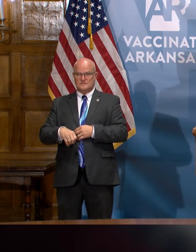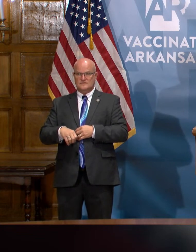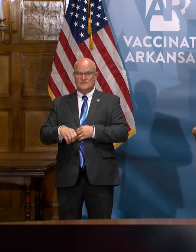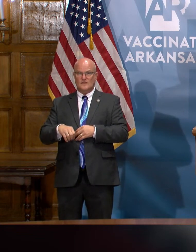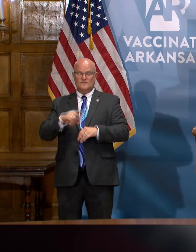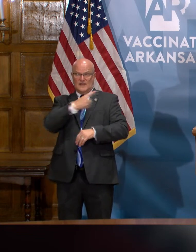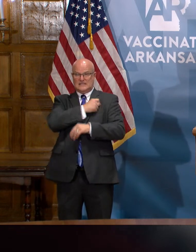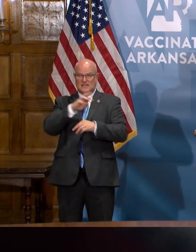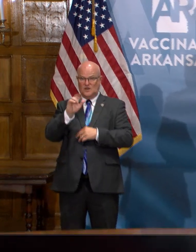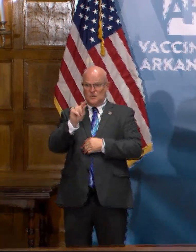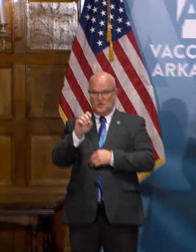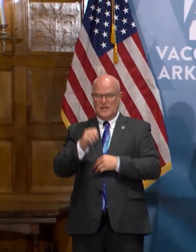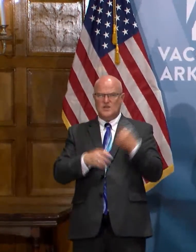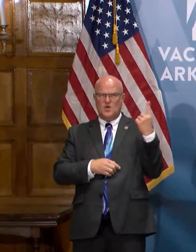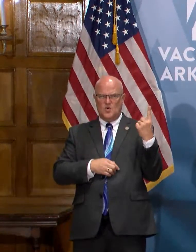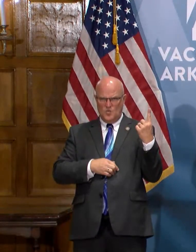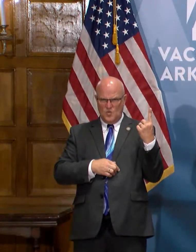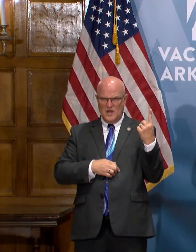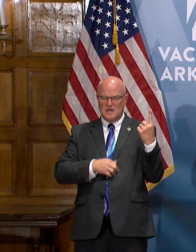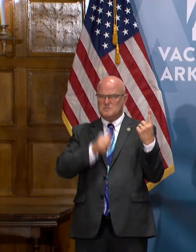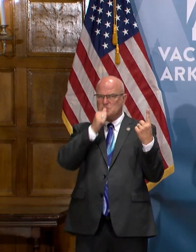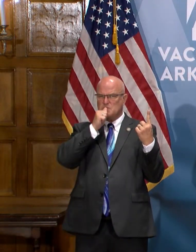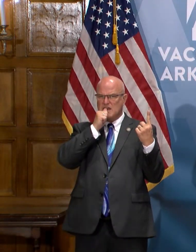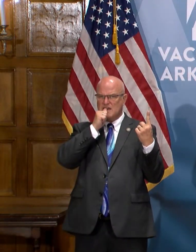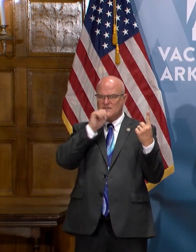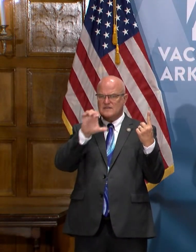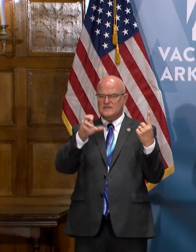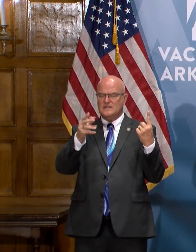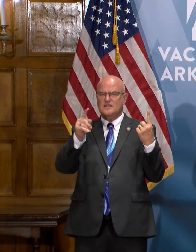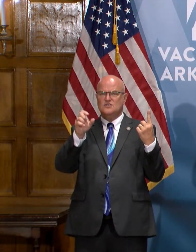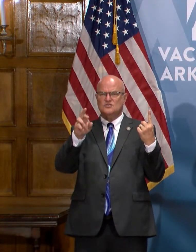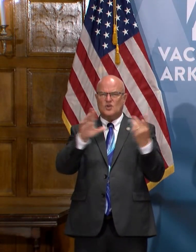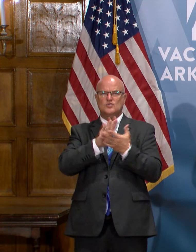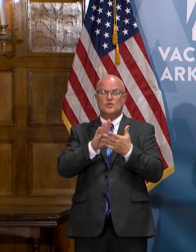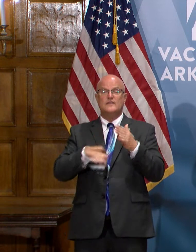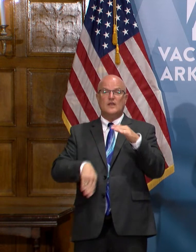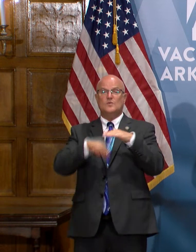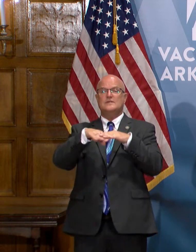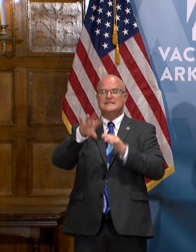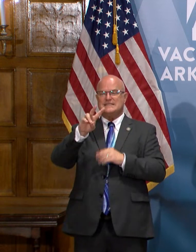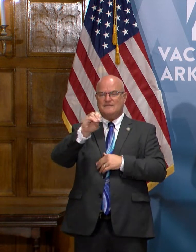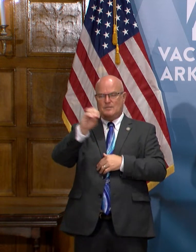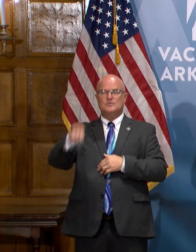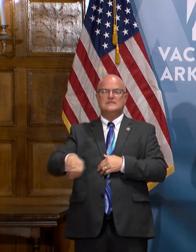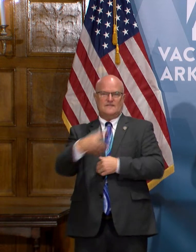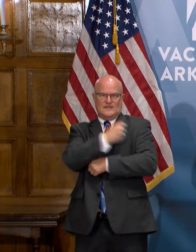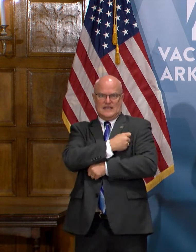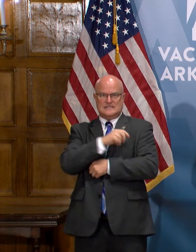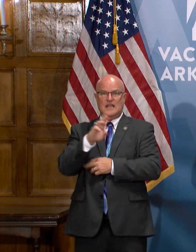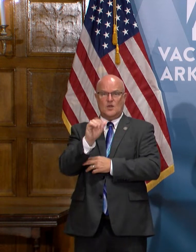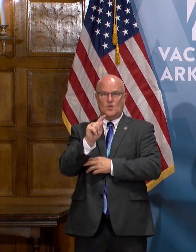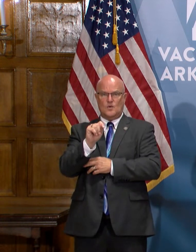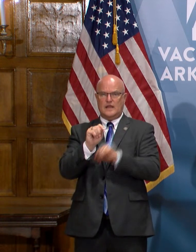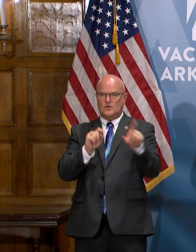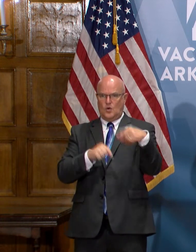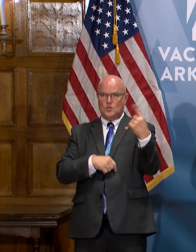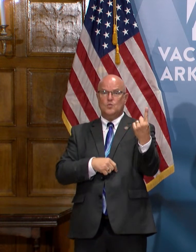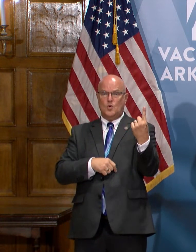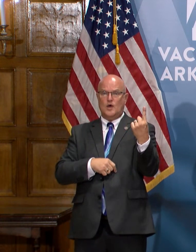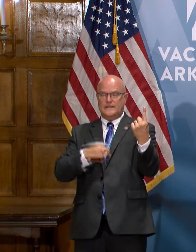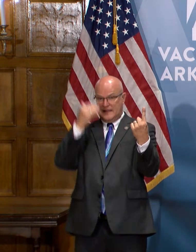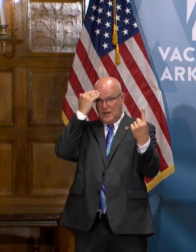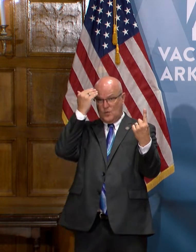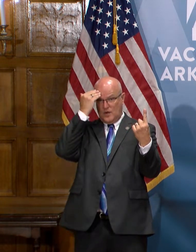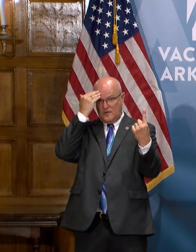one private or charter school that has reached a 70% vaccination rate. That's the only one that